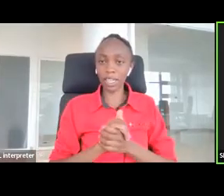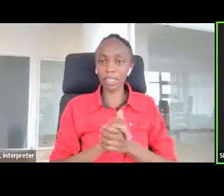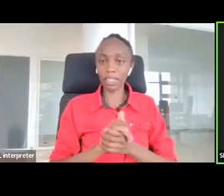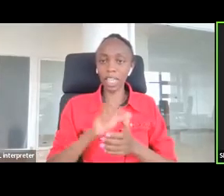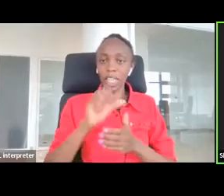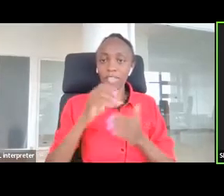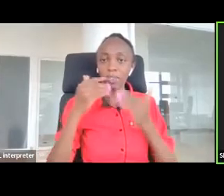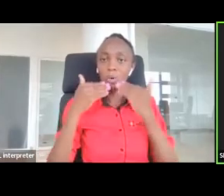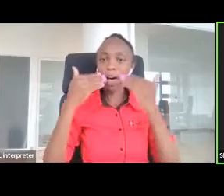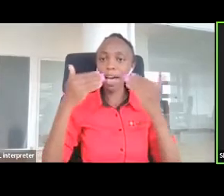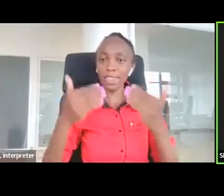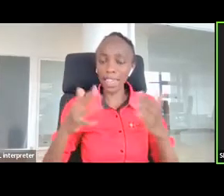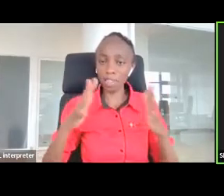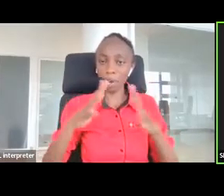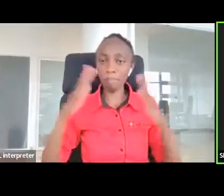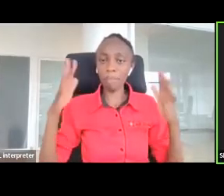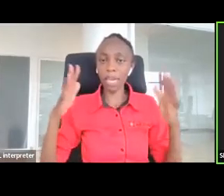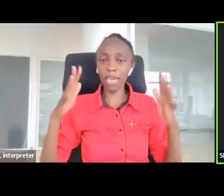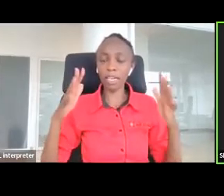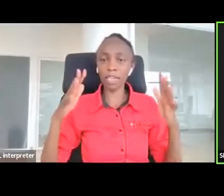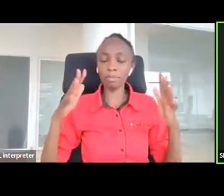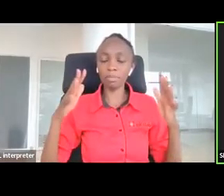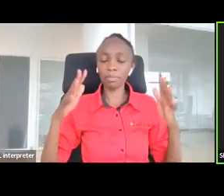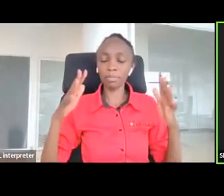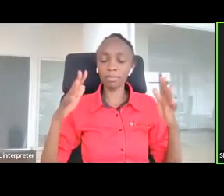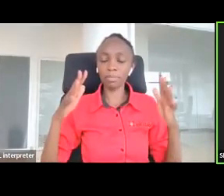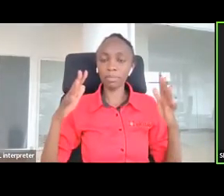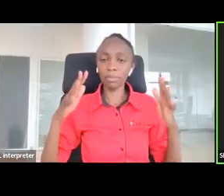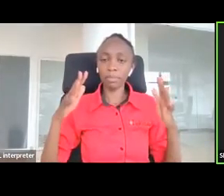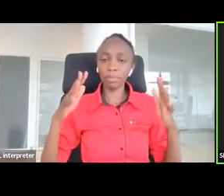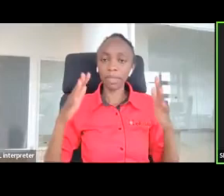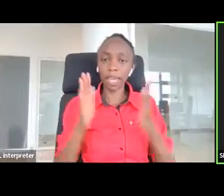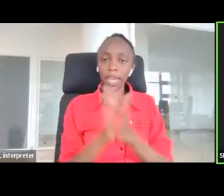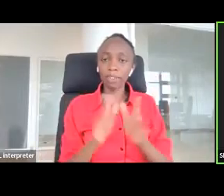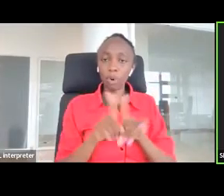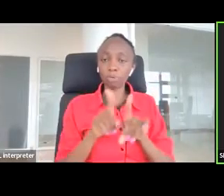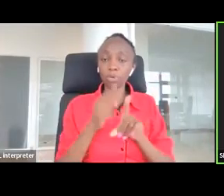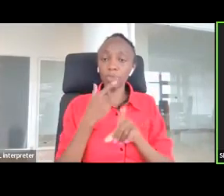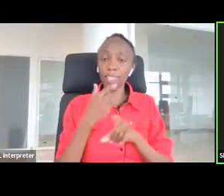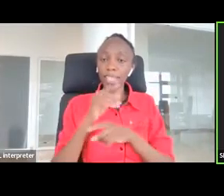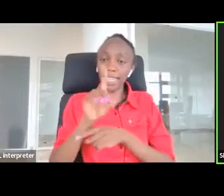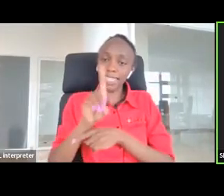so much. And I want to say that the Directorate has partnered with